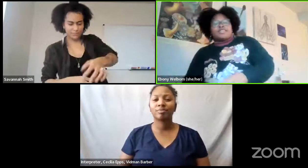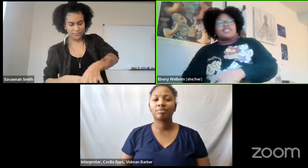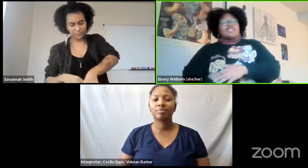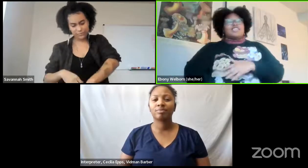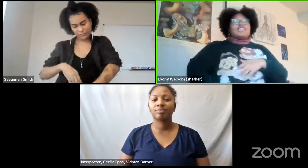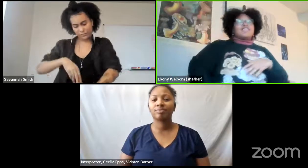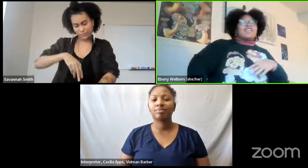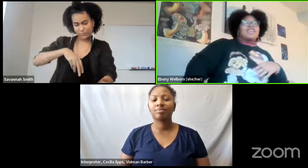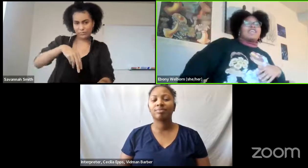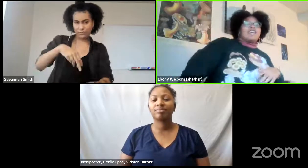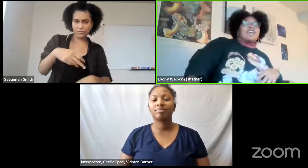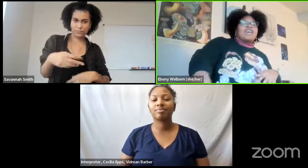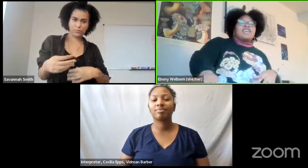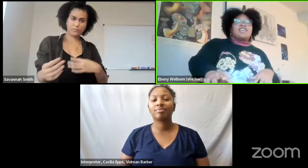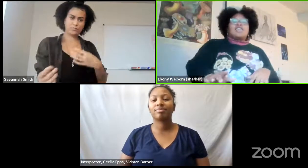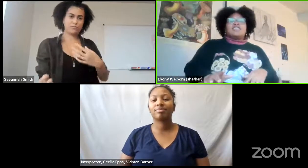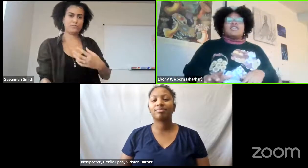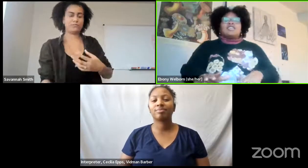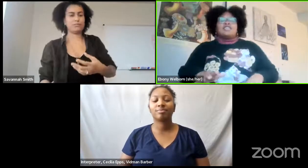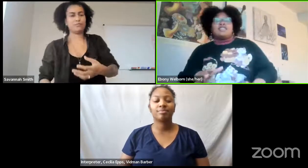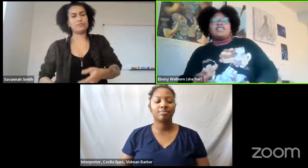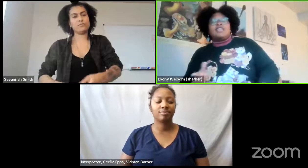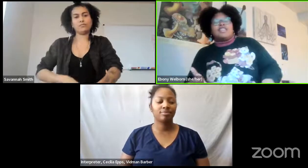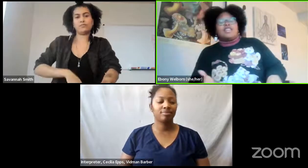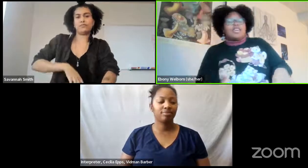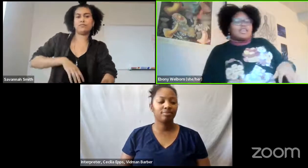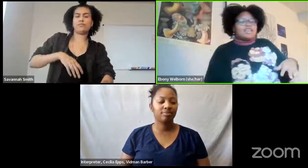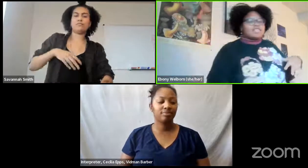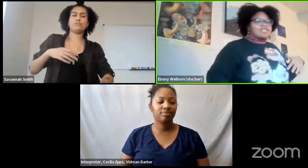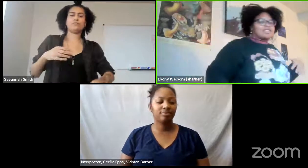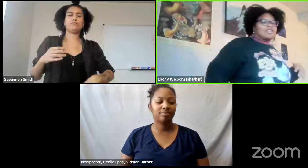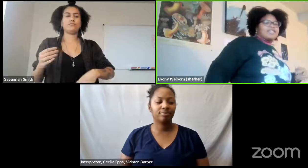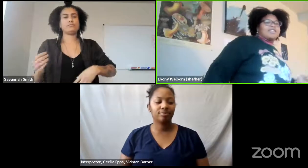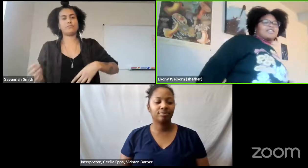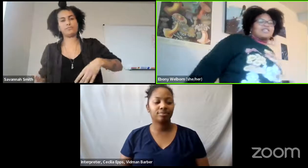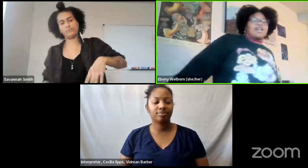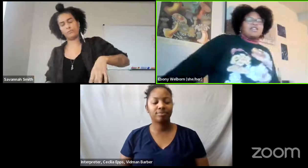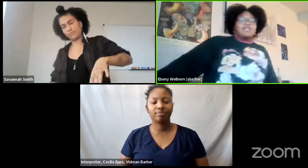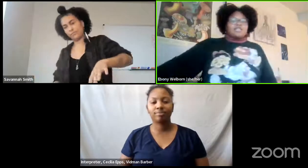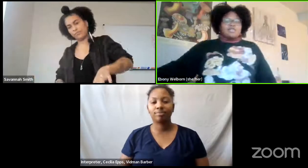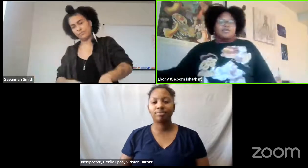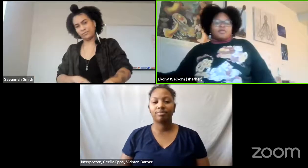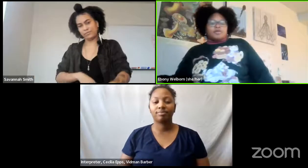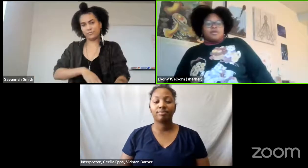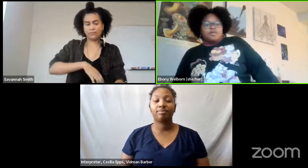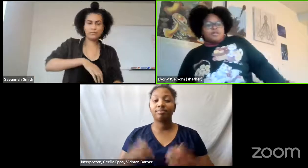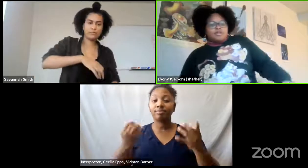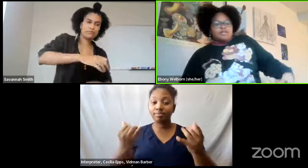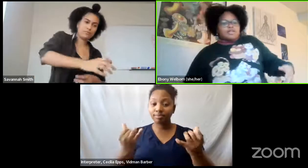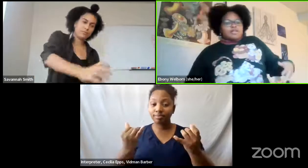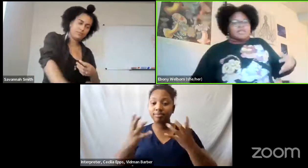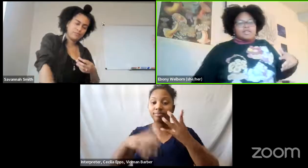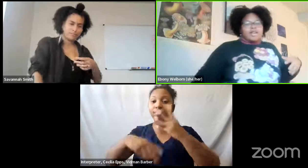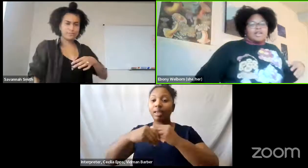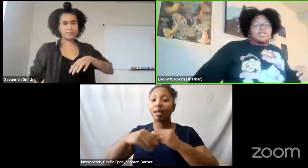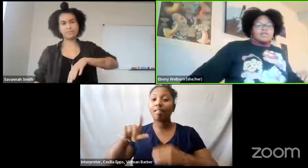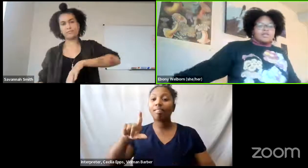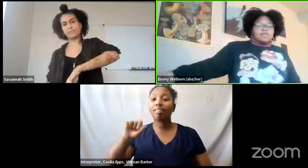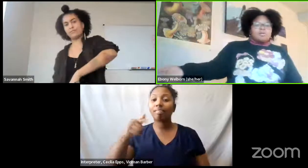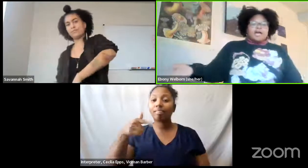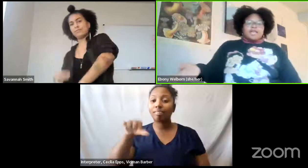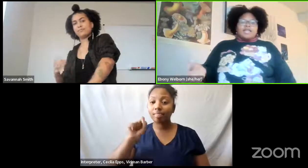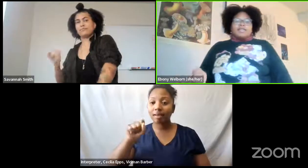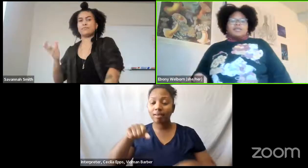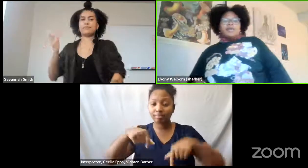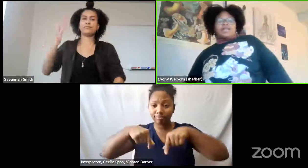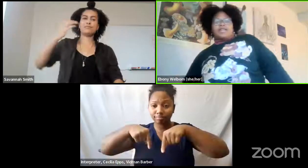All right, now let's go ahead and add in the legs. So now this is a full